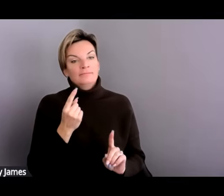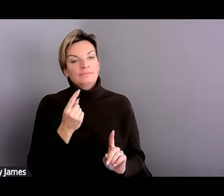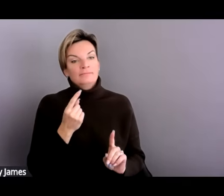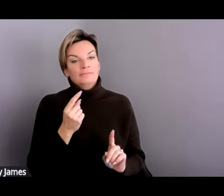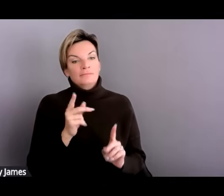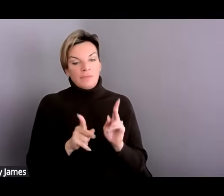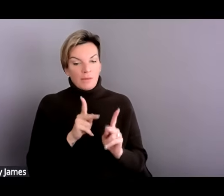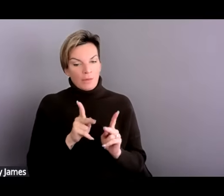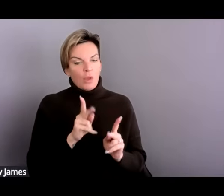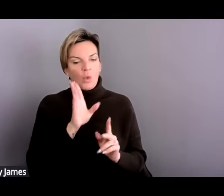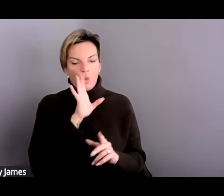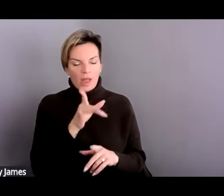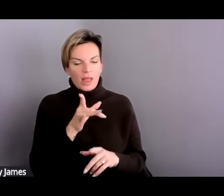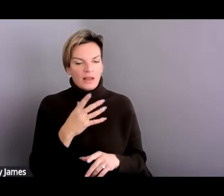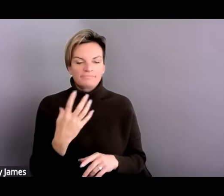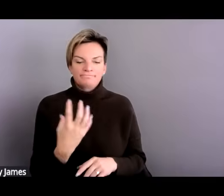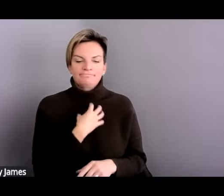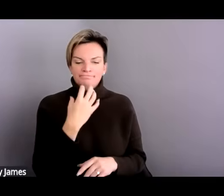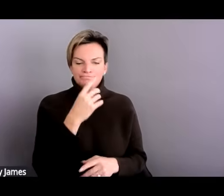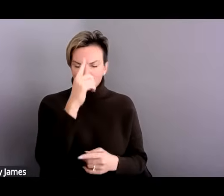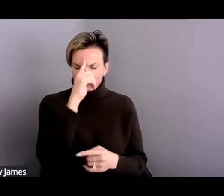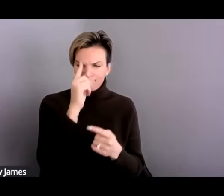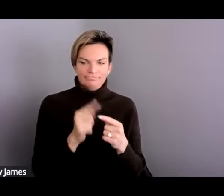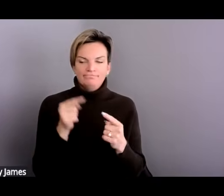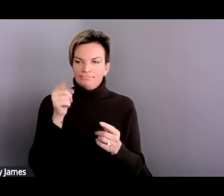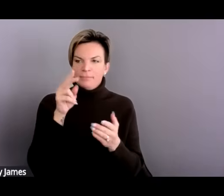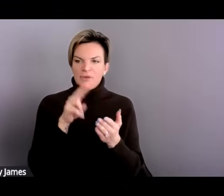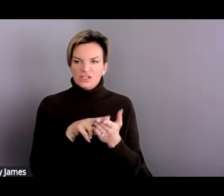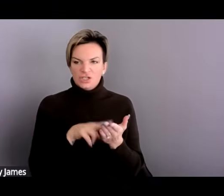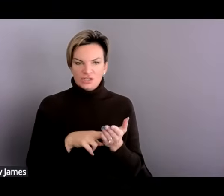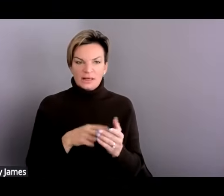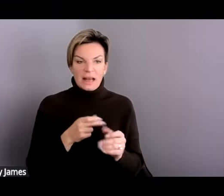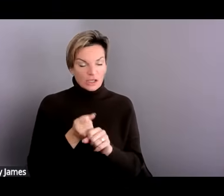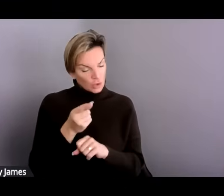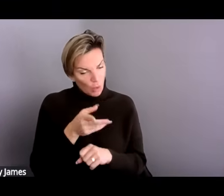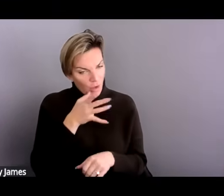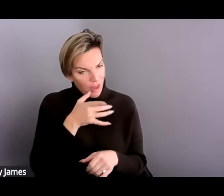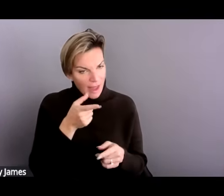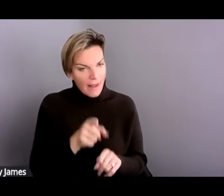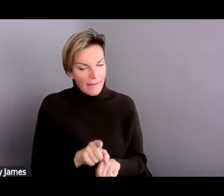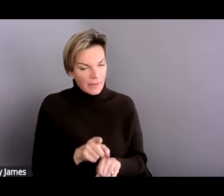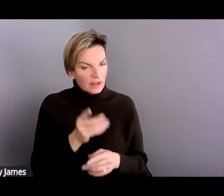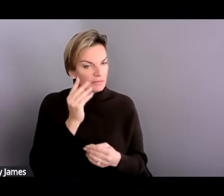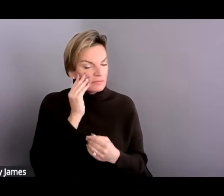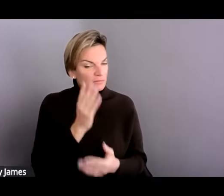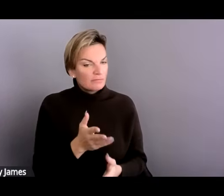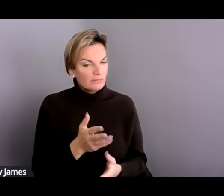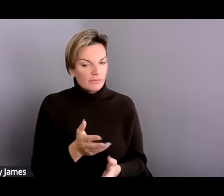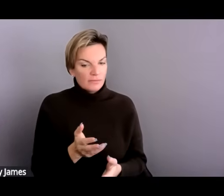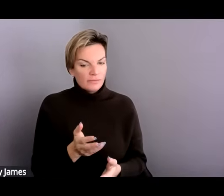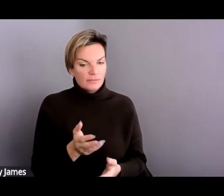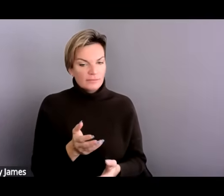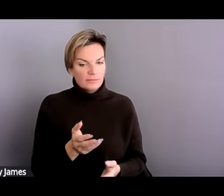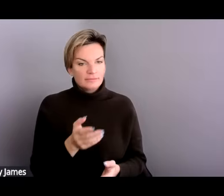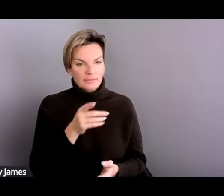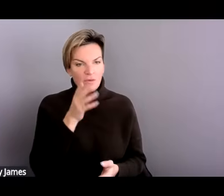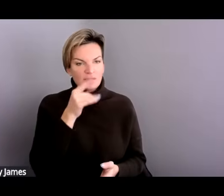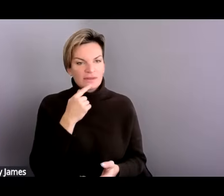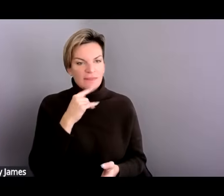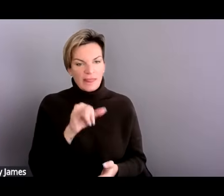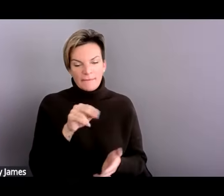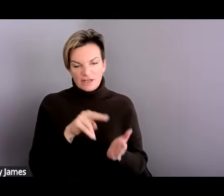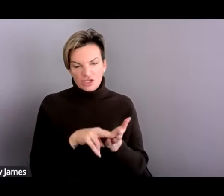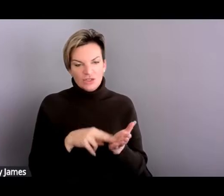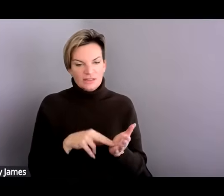challenge petitions this next year. They're going to come in and they're going to challenge them on the basis they're going to say that petition is not signed